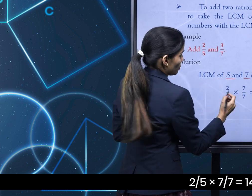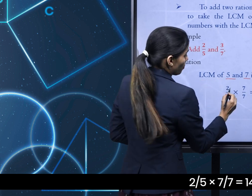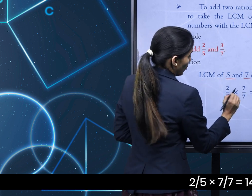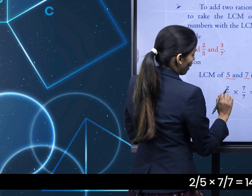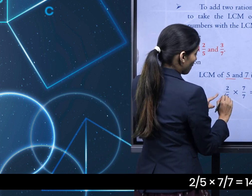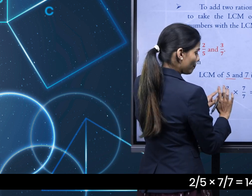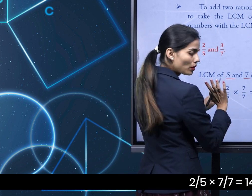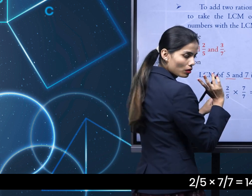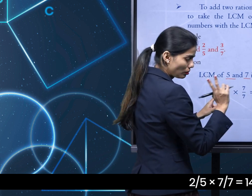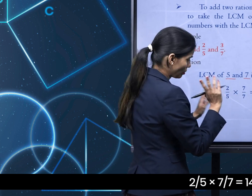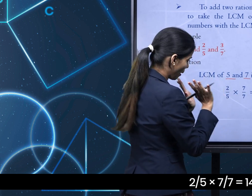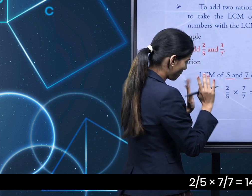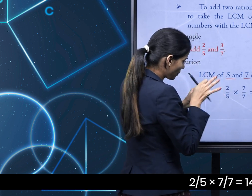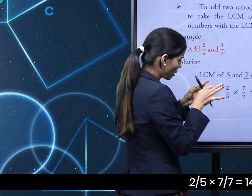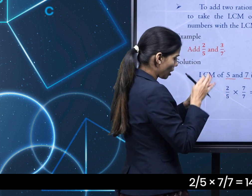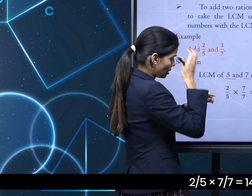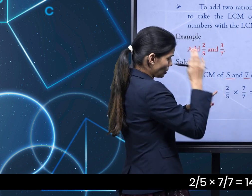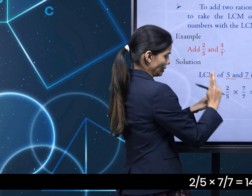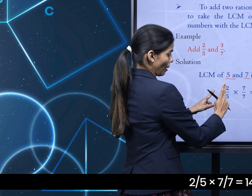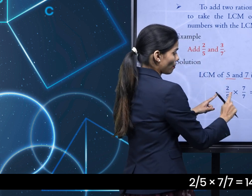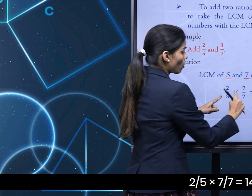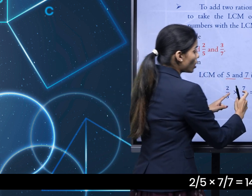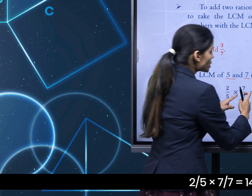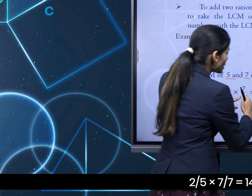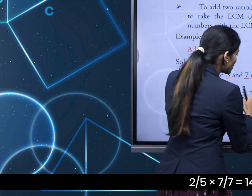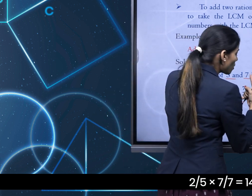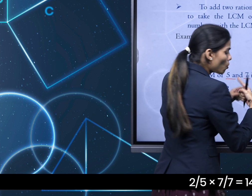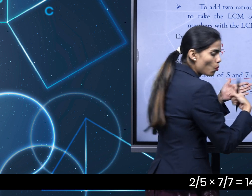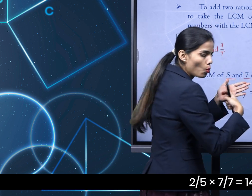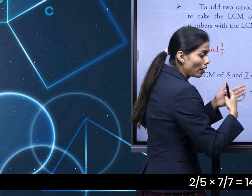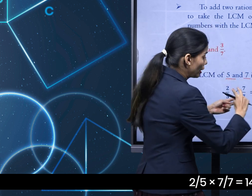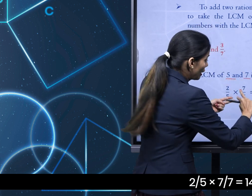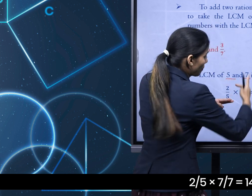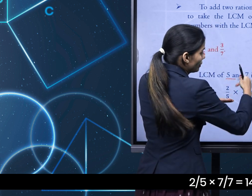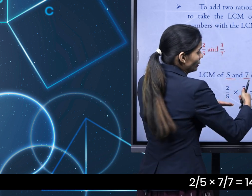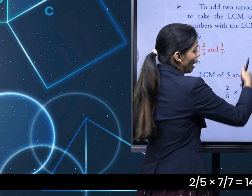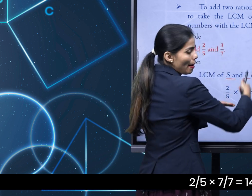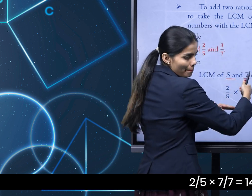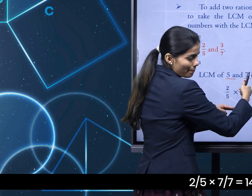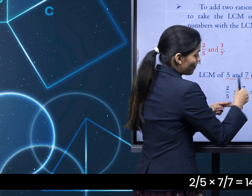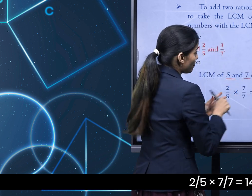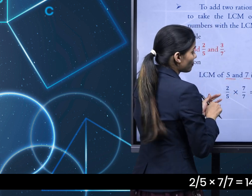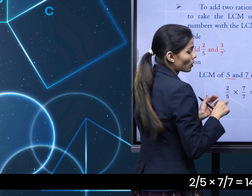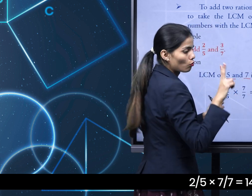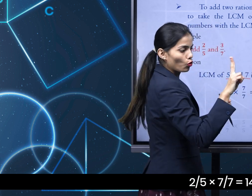2 by 5 into 7 by 7 is equal to 14 by 35.